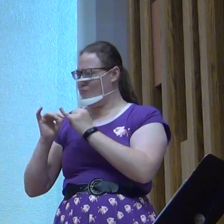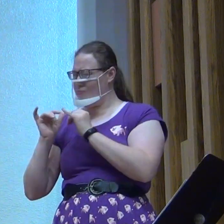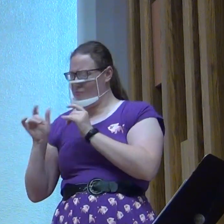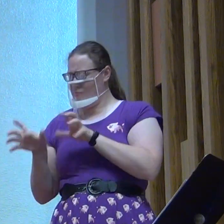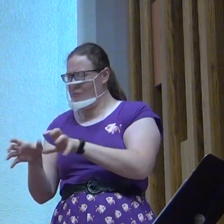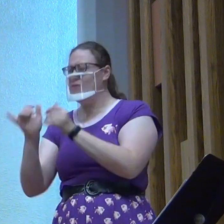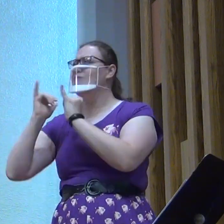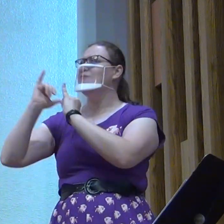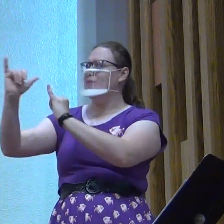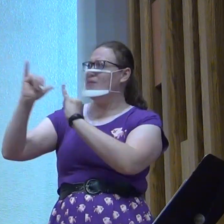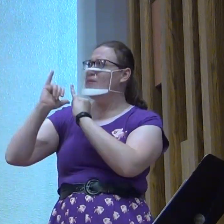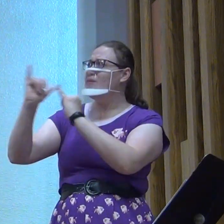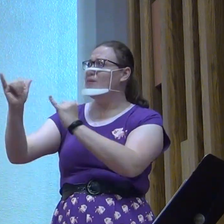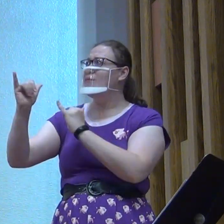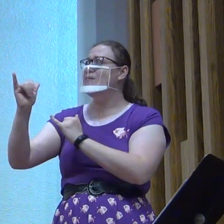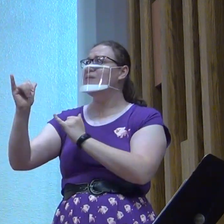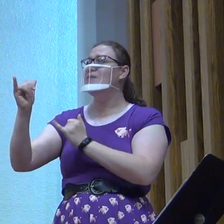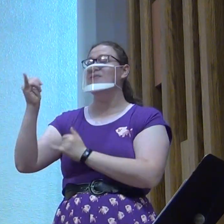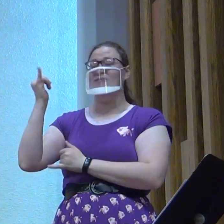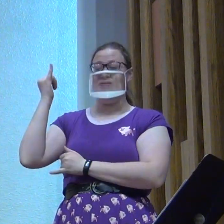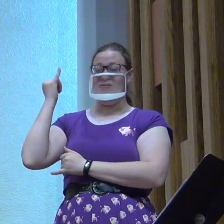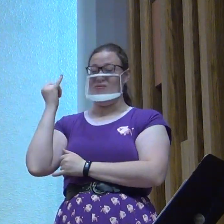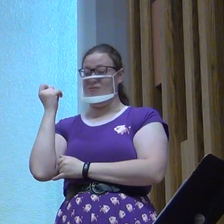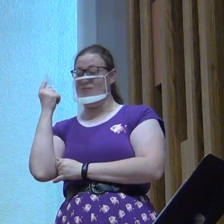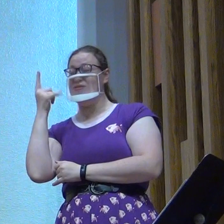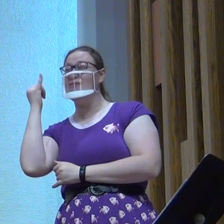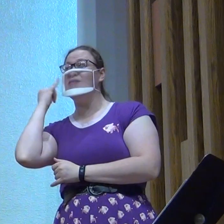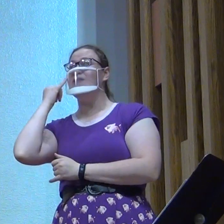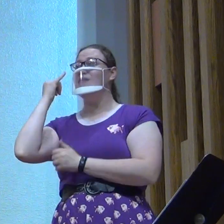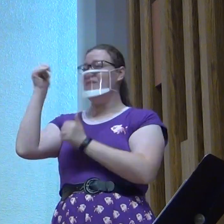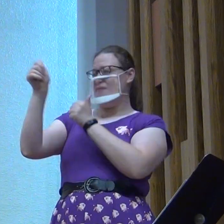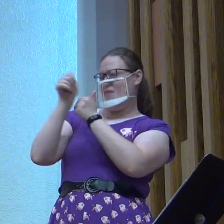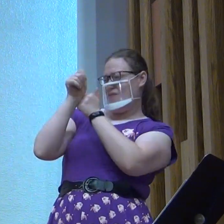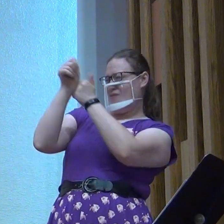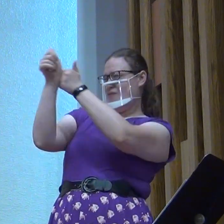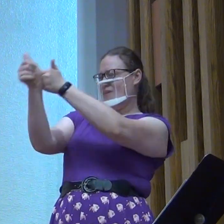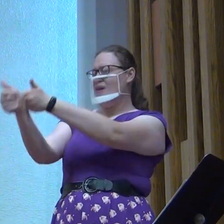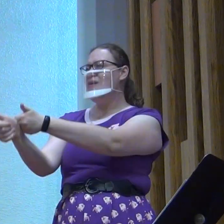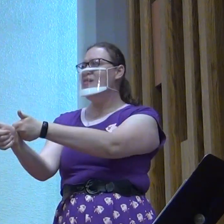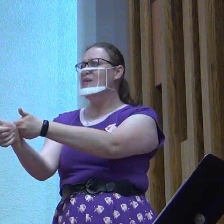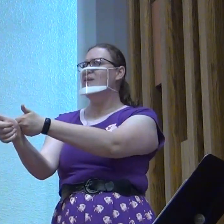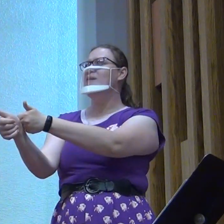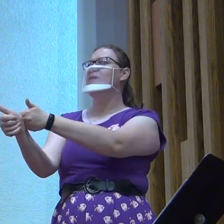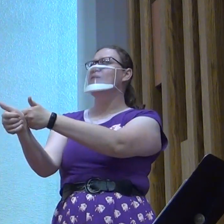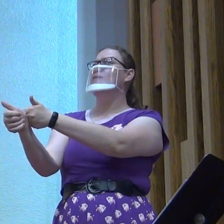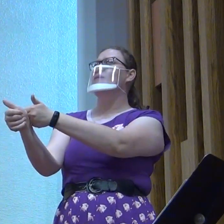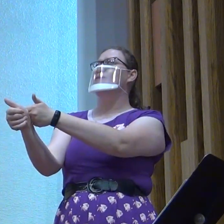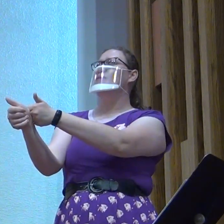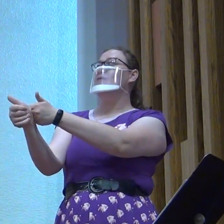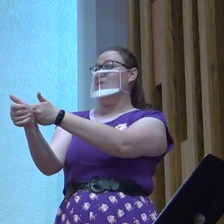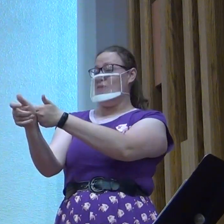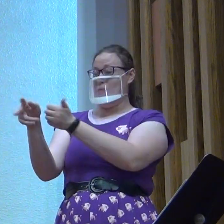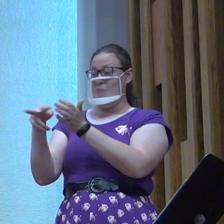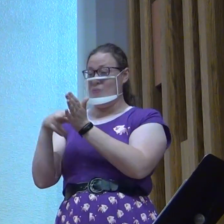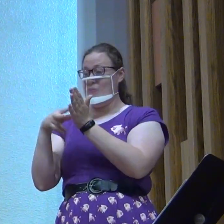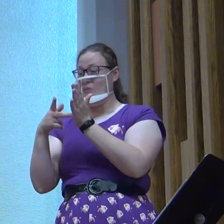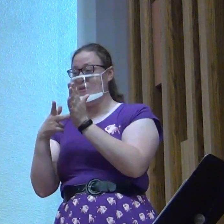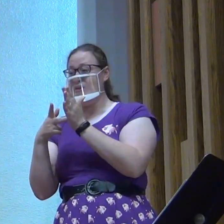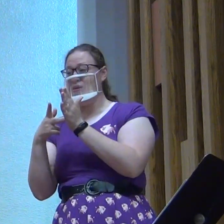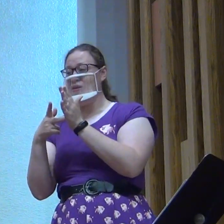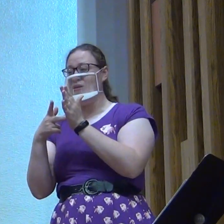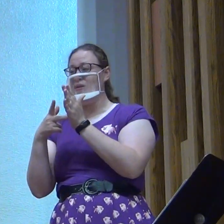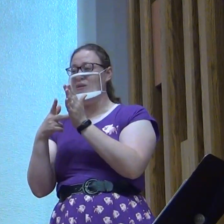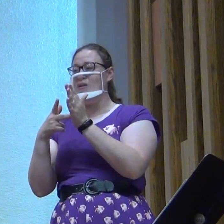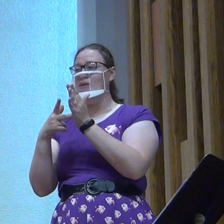Because we know if we follow, and the closer that we follow, the more likely it is we are